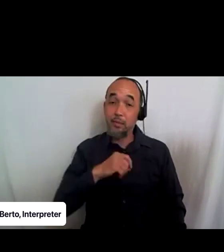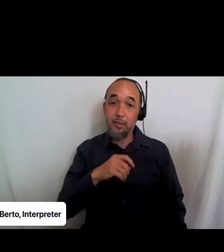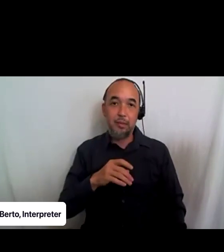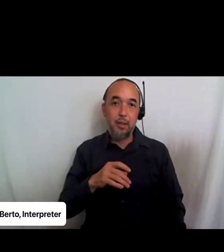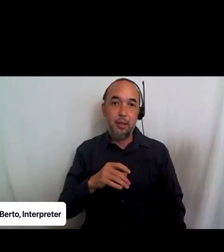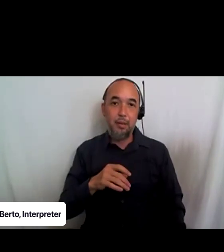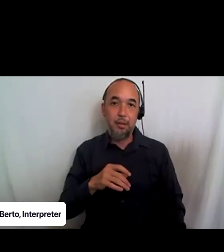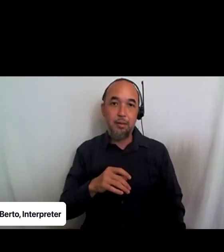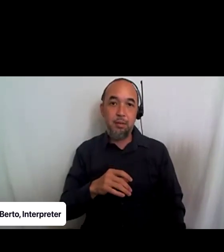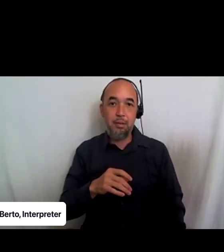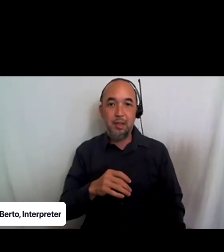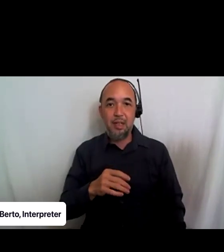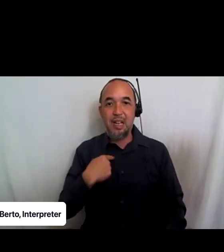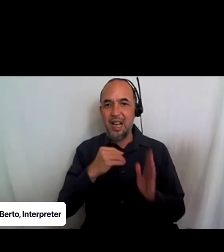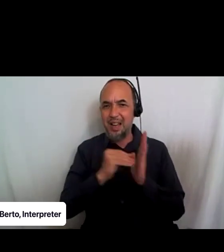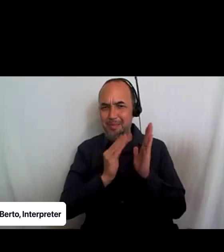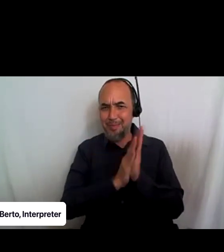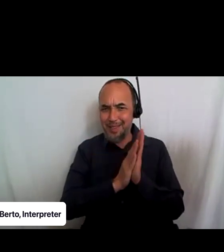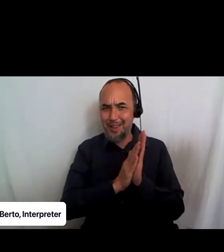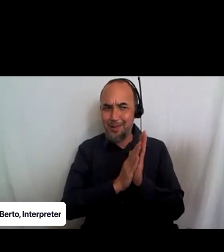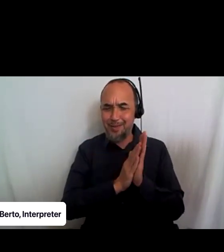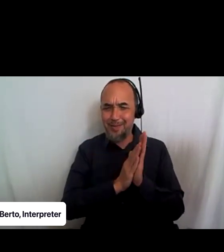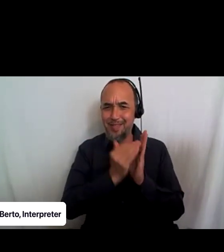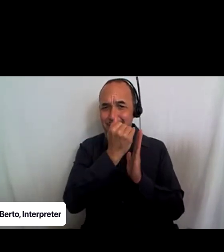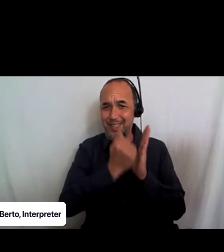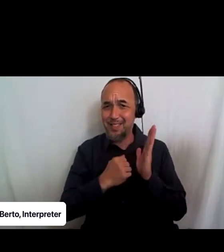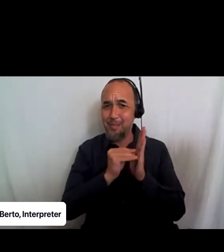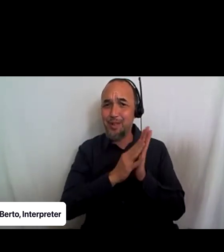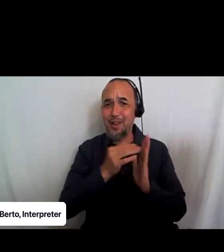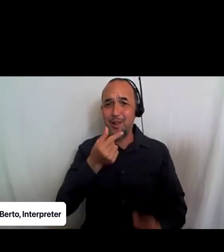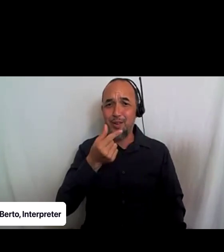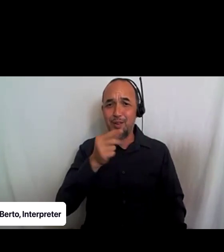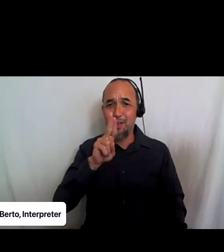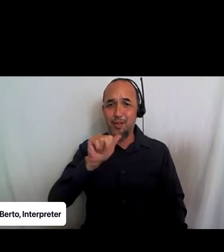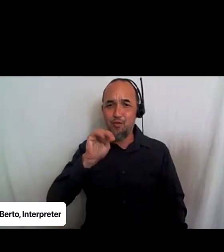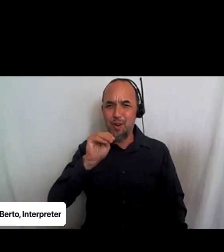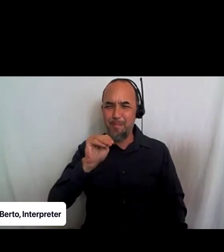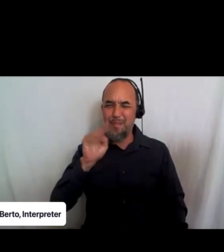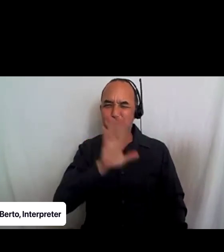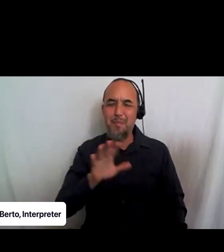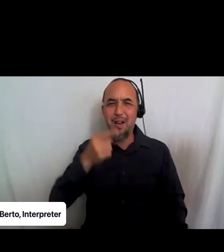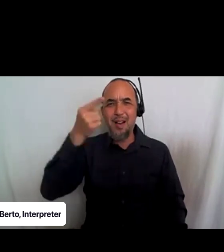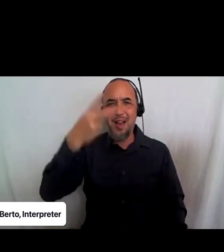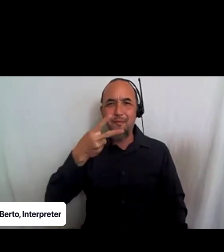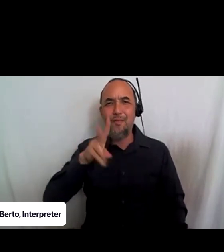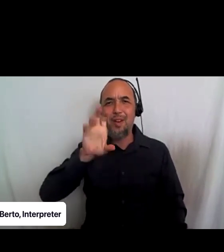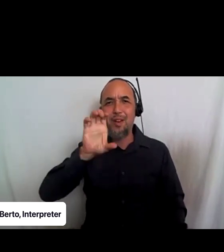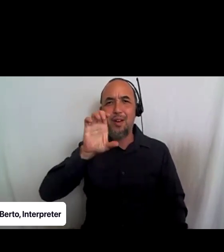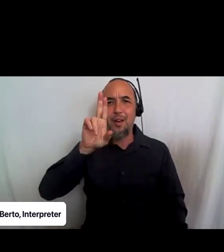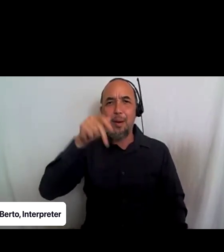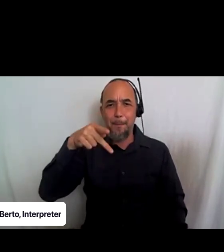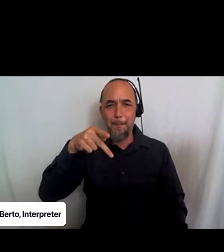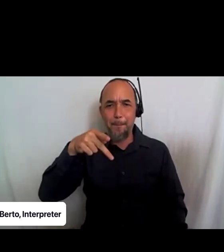recipe how much that is in grams. Forgive me if I'm not fully there yet. It's almost half a cup of butter.